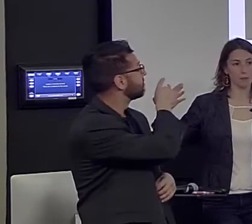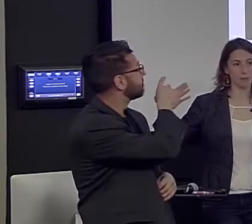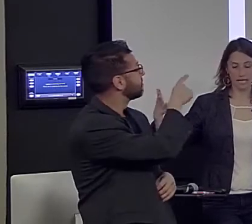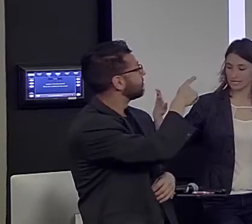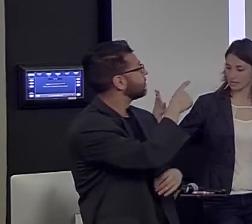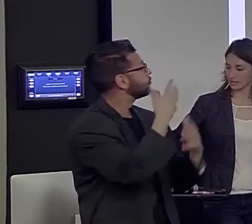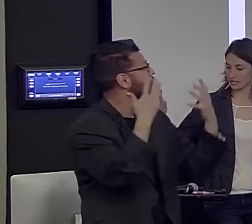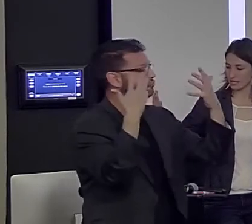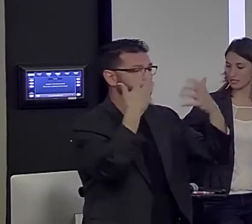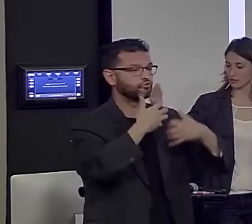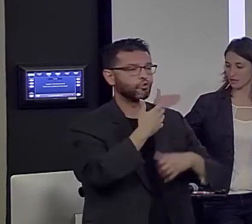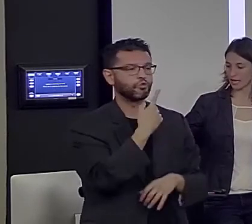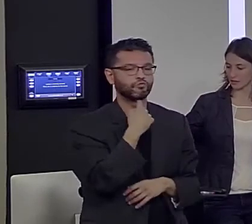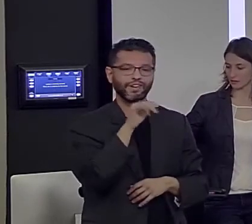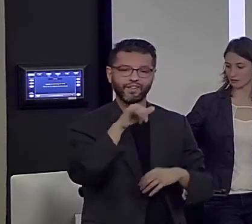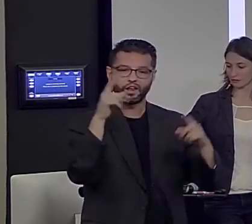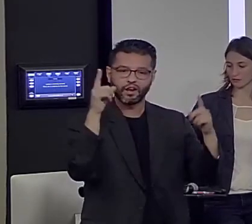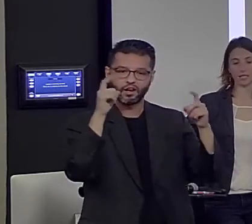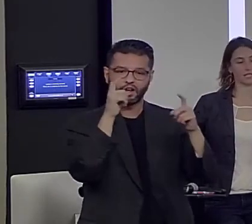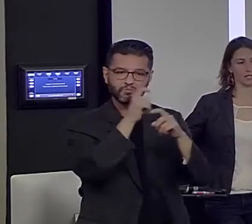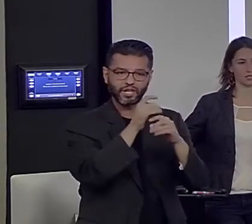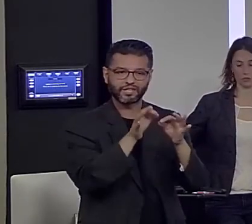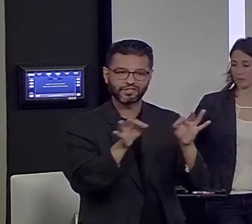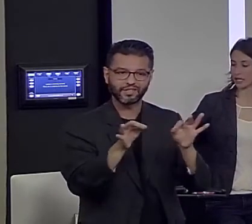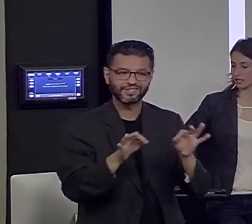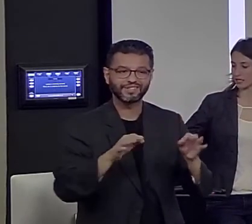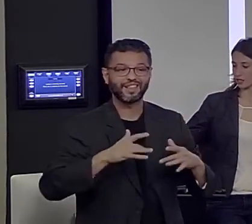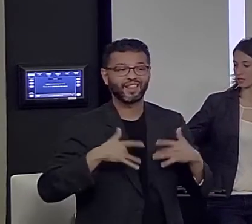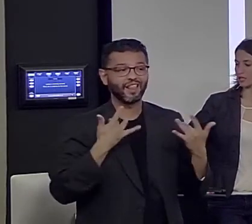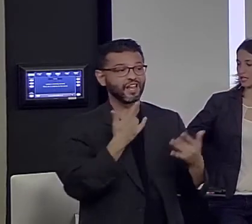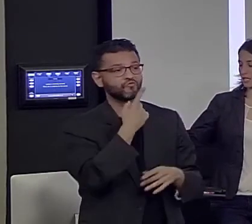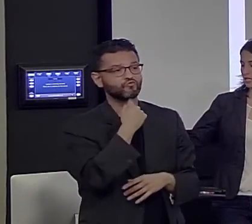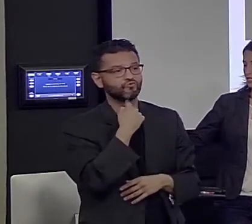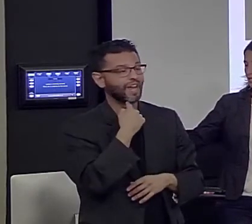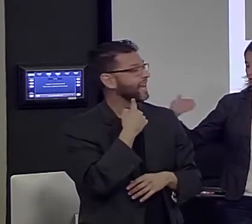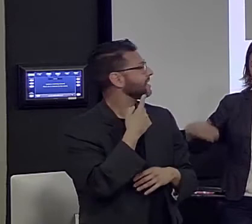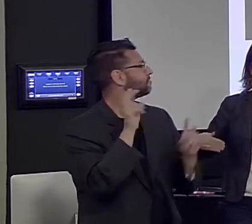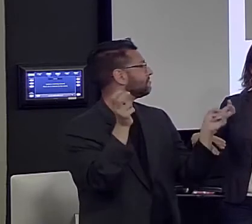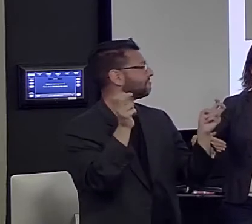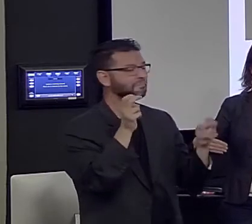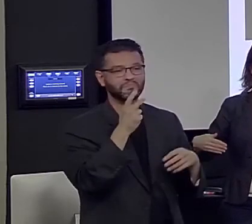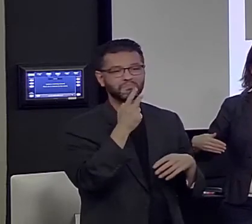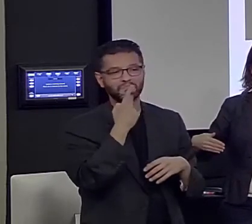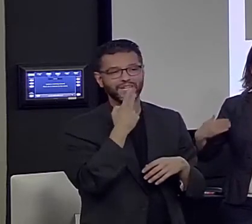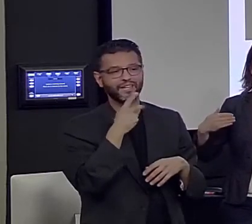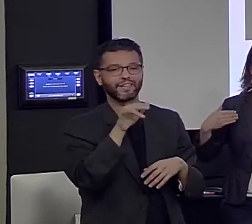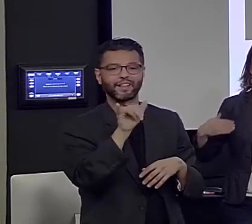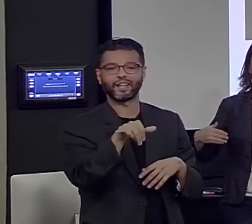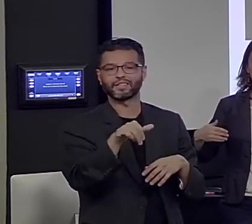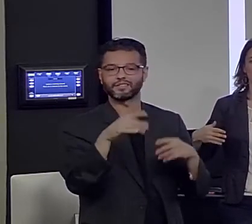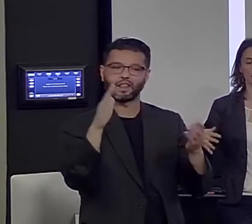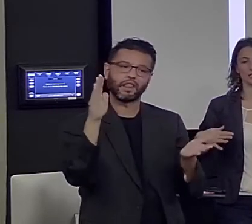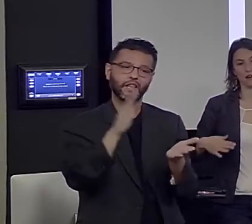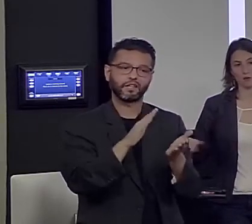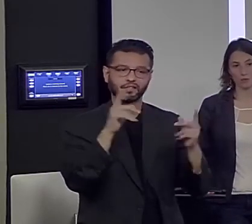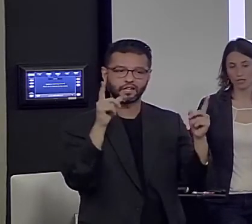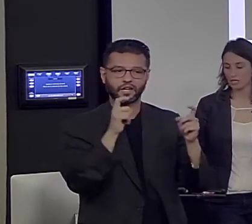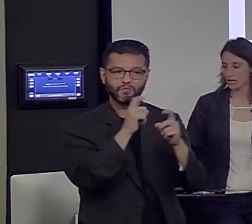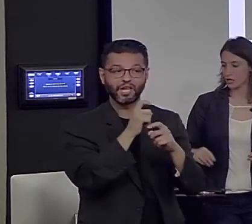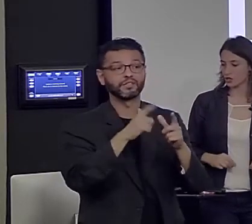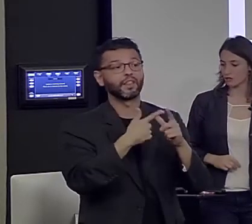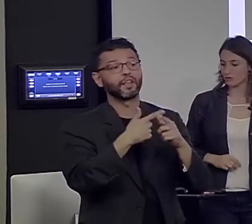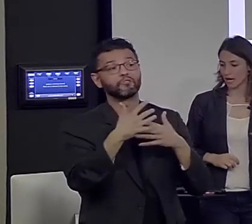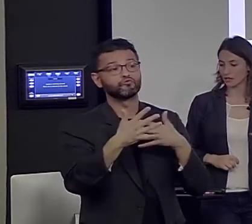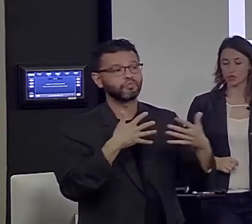the complex sentences, the light red condition or the pink condition is the less complex sentences, and gray is the